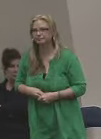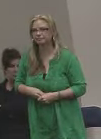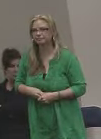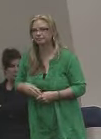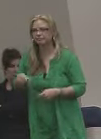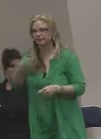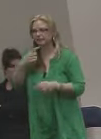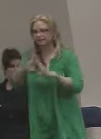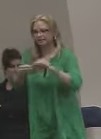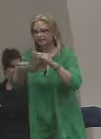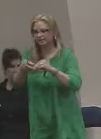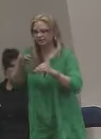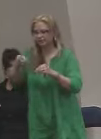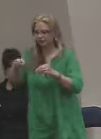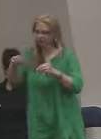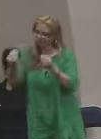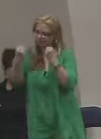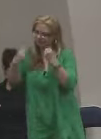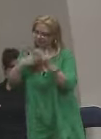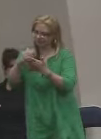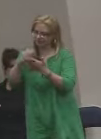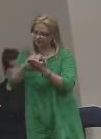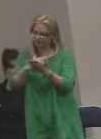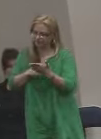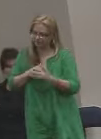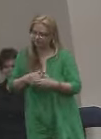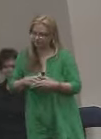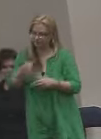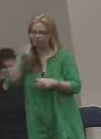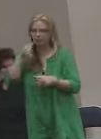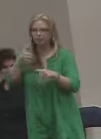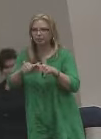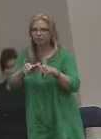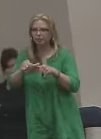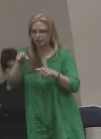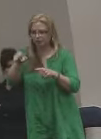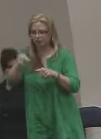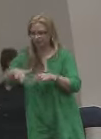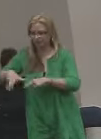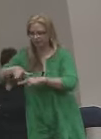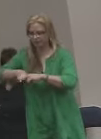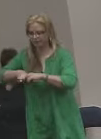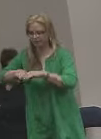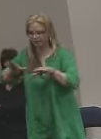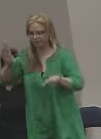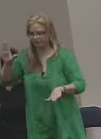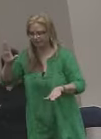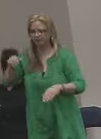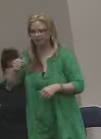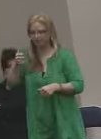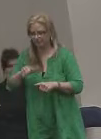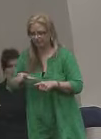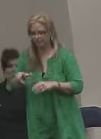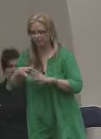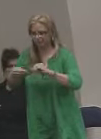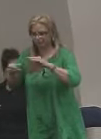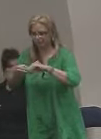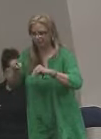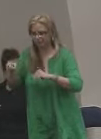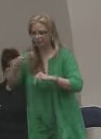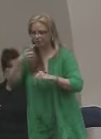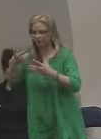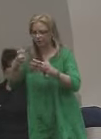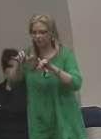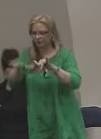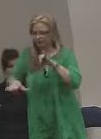I said, well, you know, you taught me a lesson, because do you remember back when you were on the stand and you said you wanted to